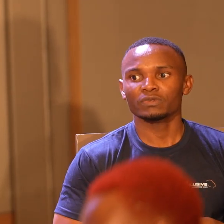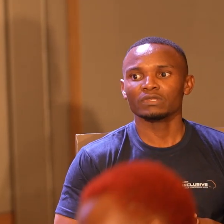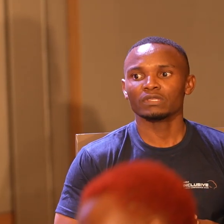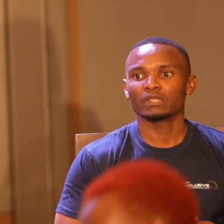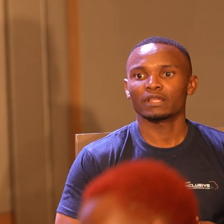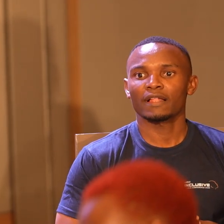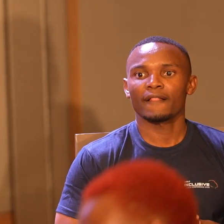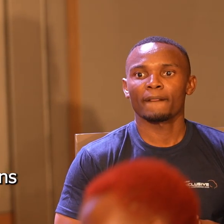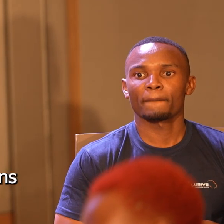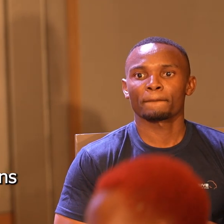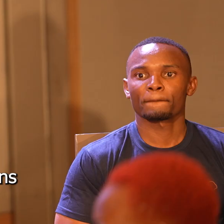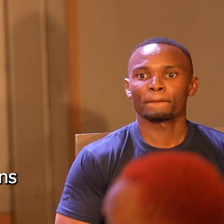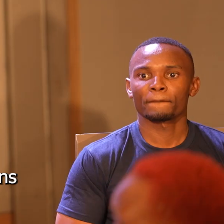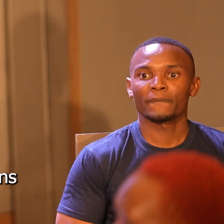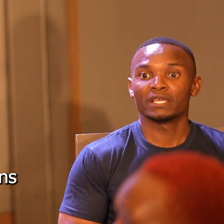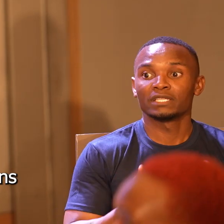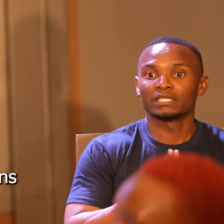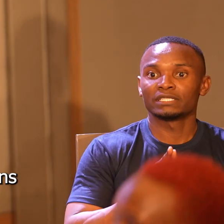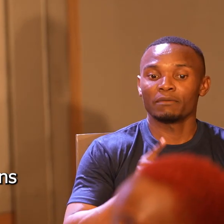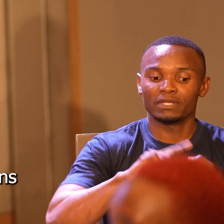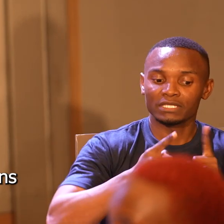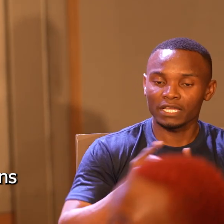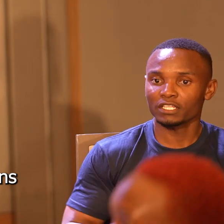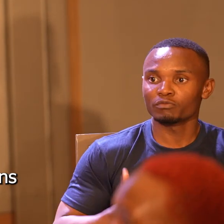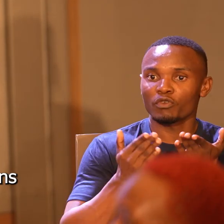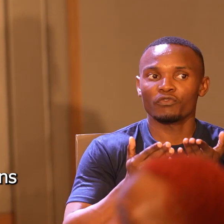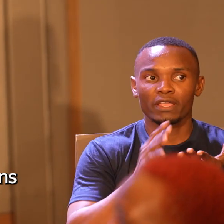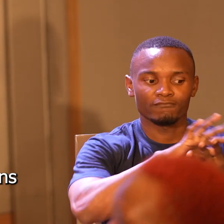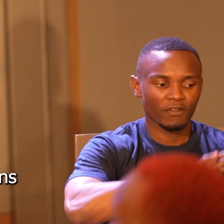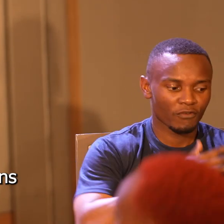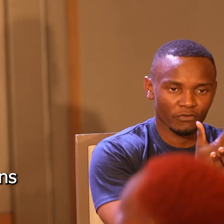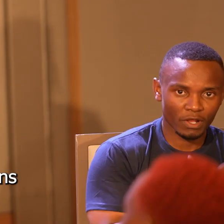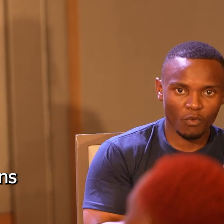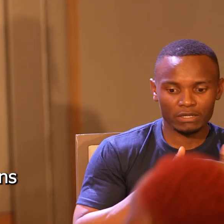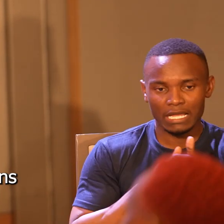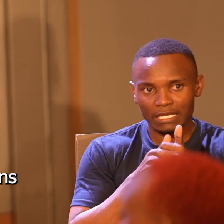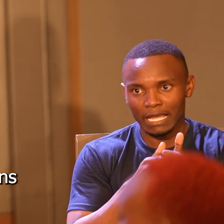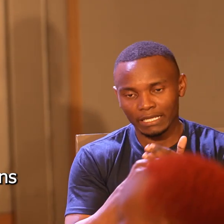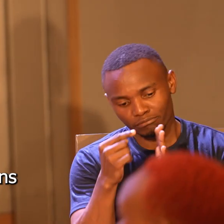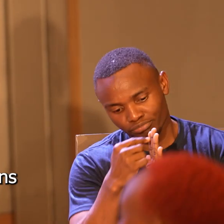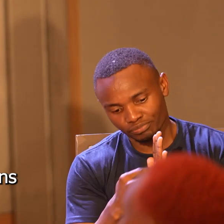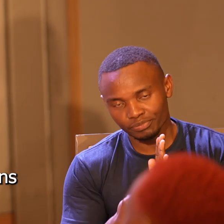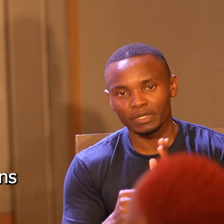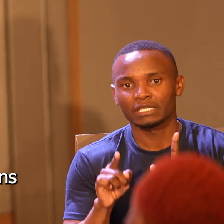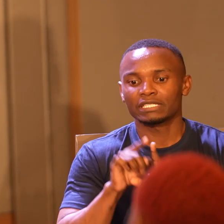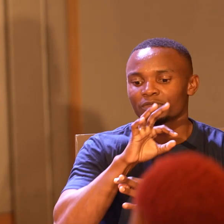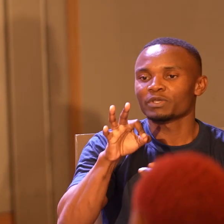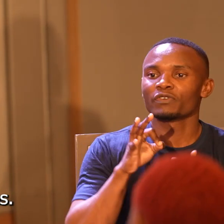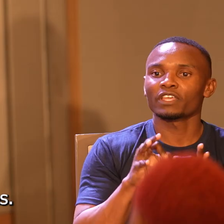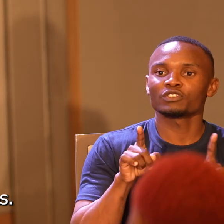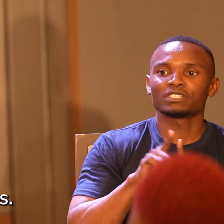Now, standards provide frameworks, guidelines, specifications, codes and